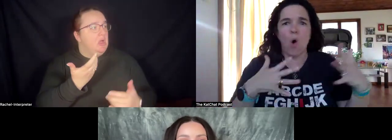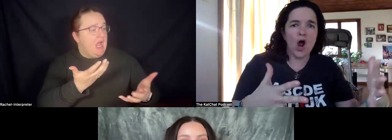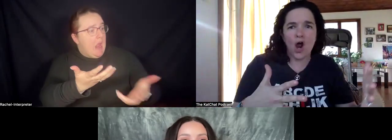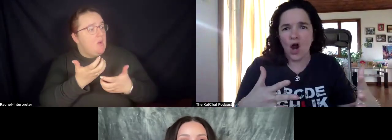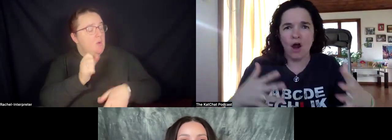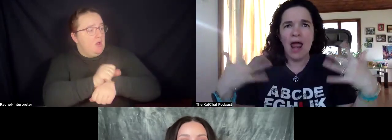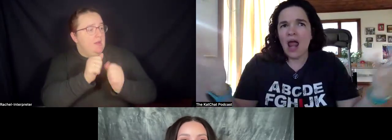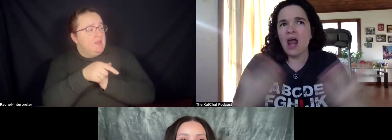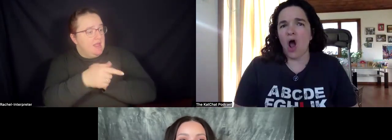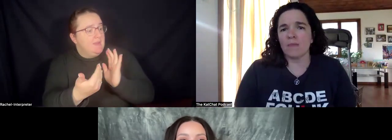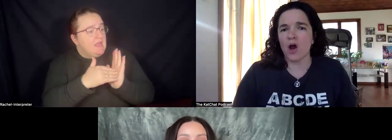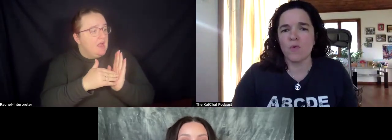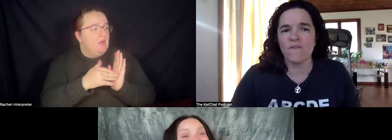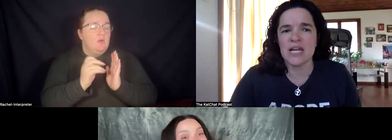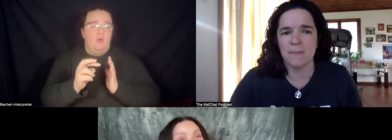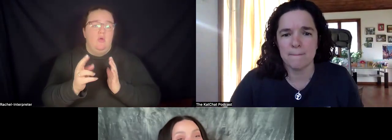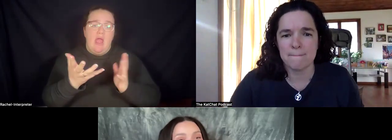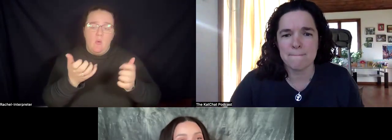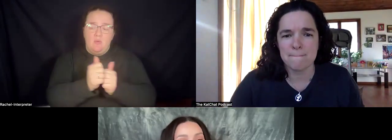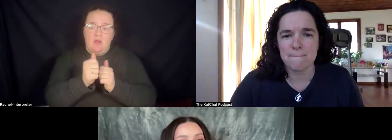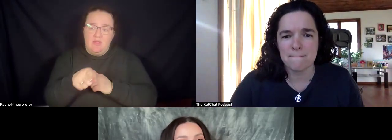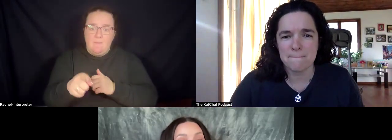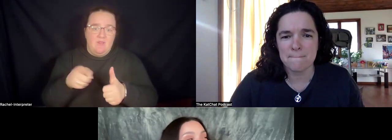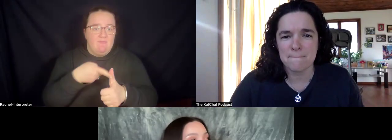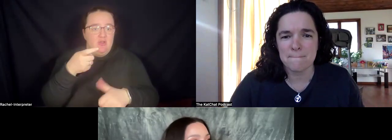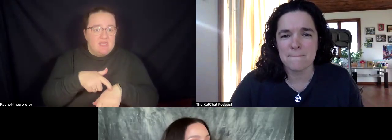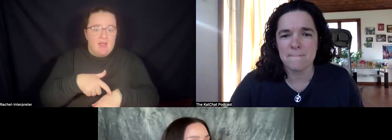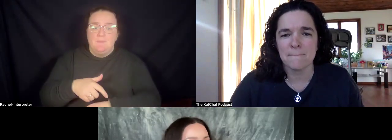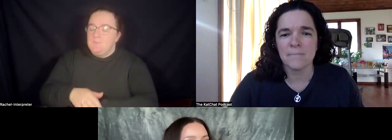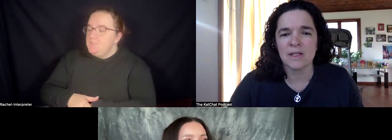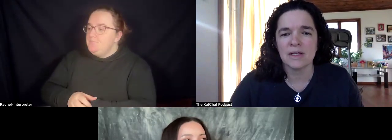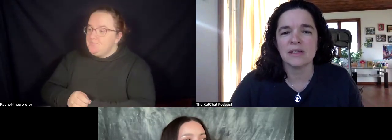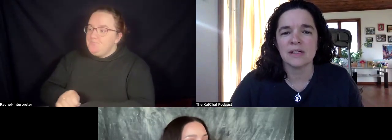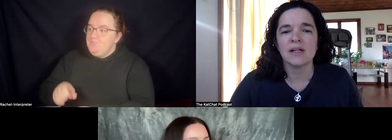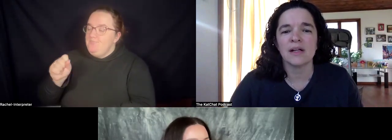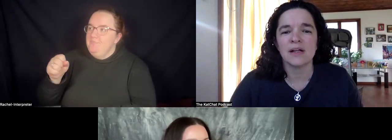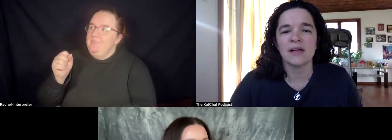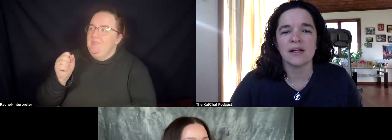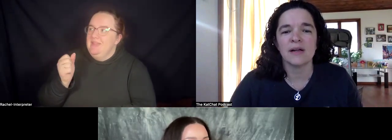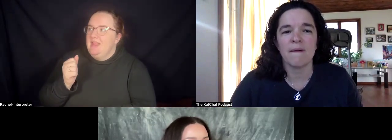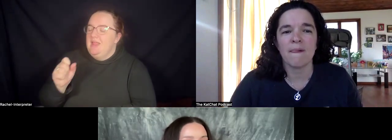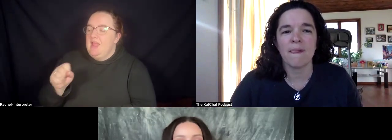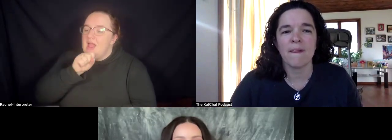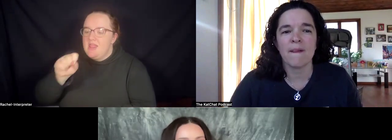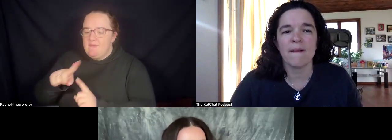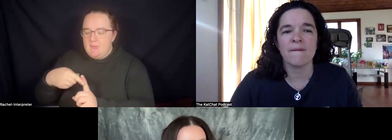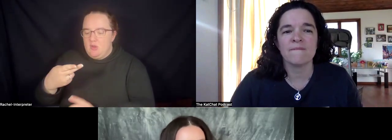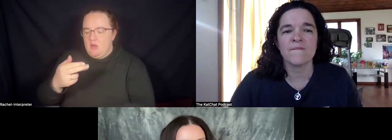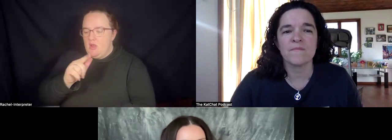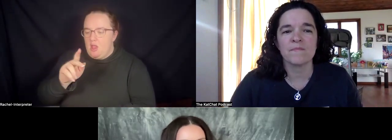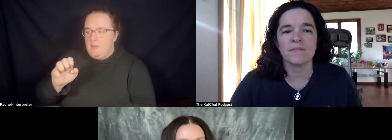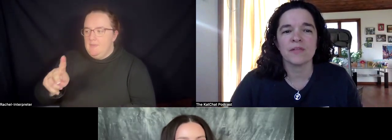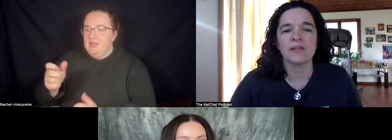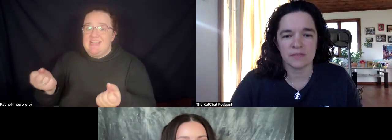him or her in a Hallmark movie. Yeah, absolutely. What I love actually about Hallmark is how many Canadians